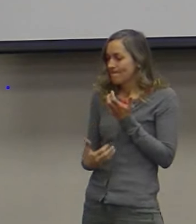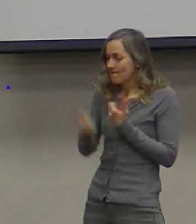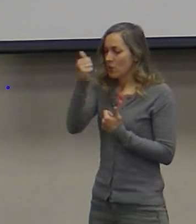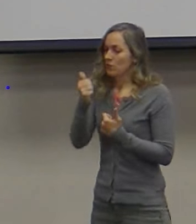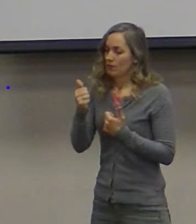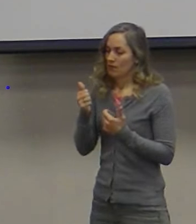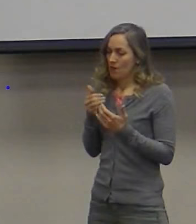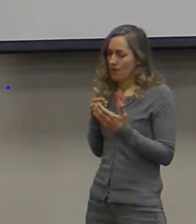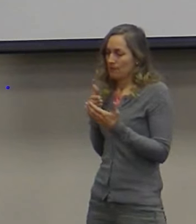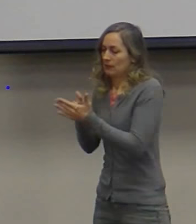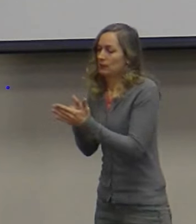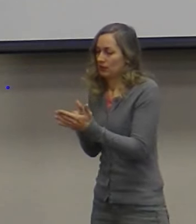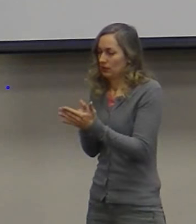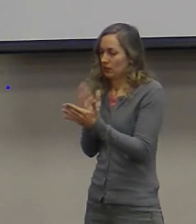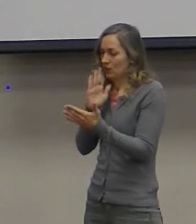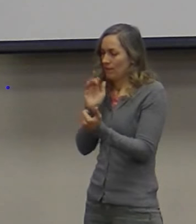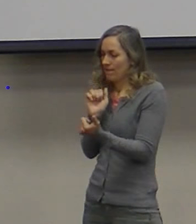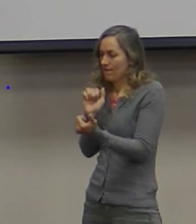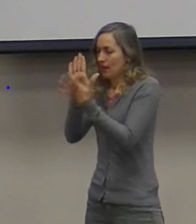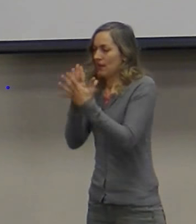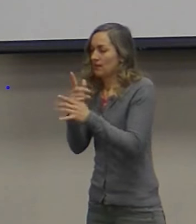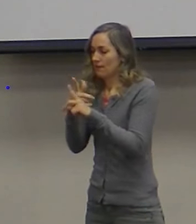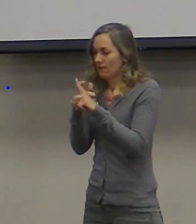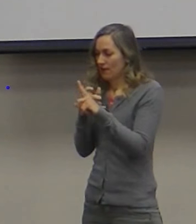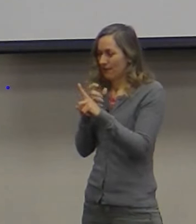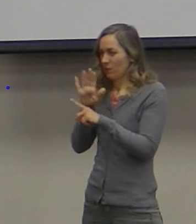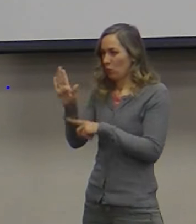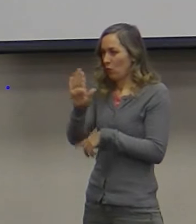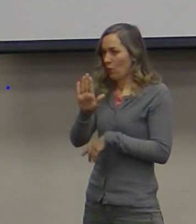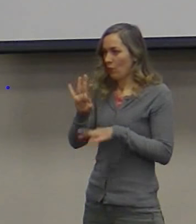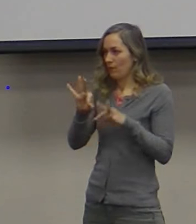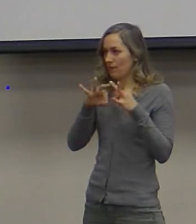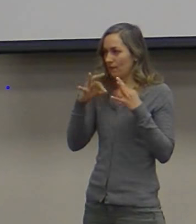or the strongest opposition you may face is from your own family,